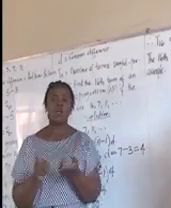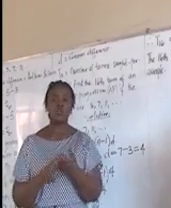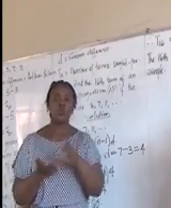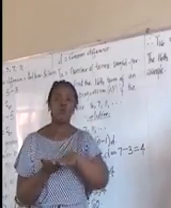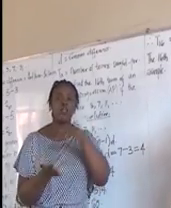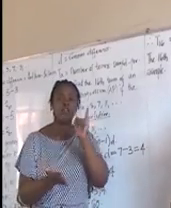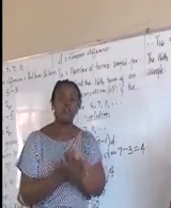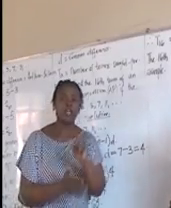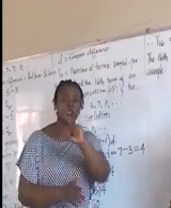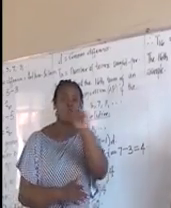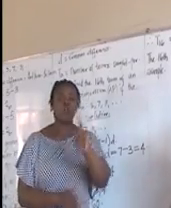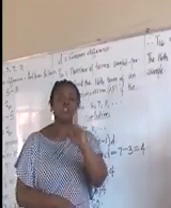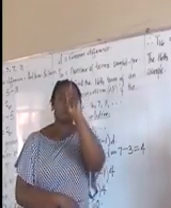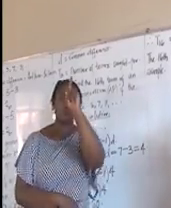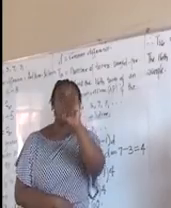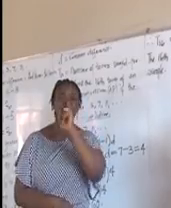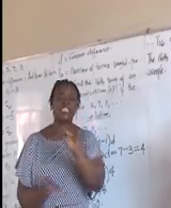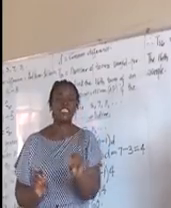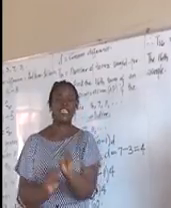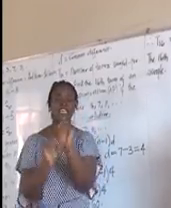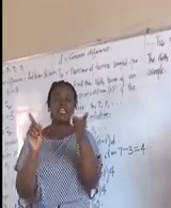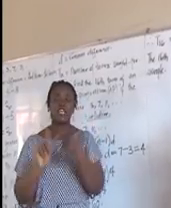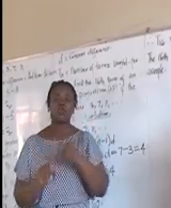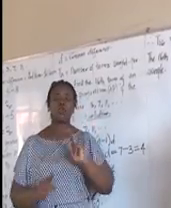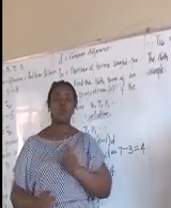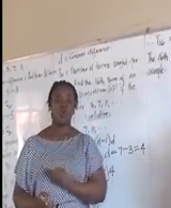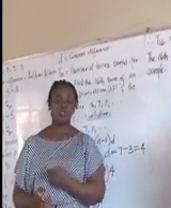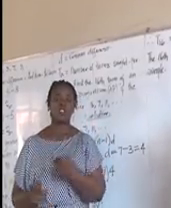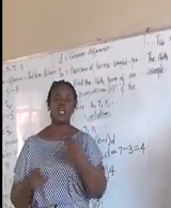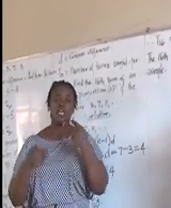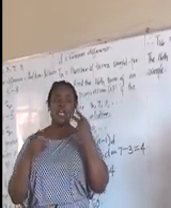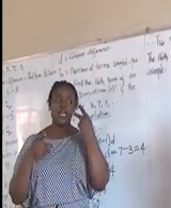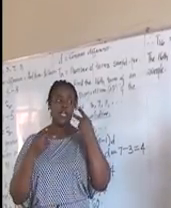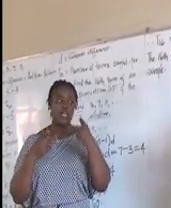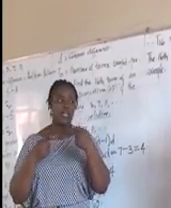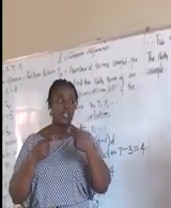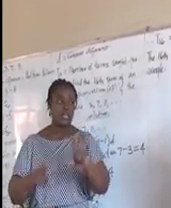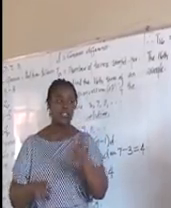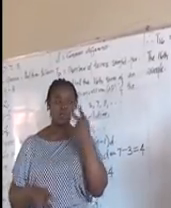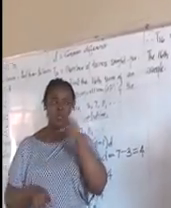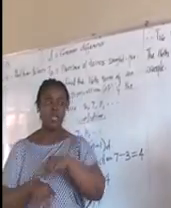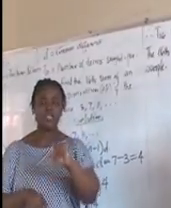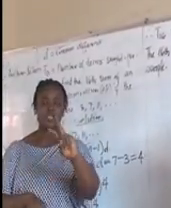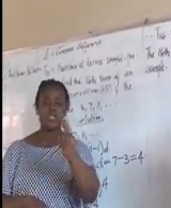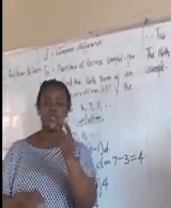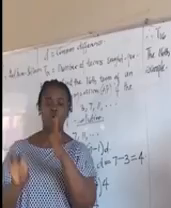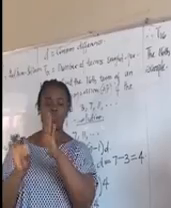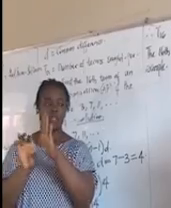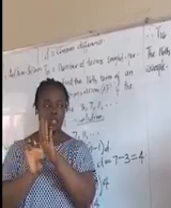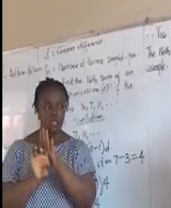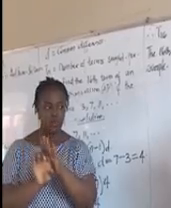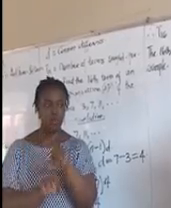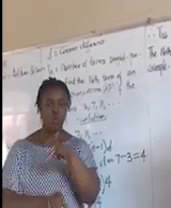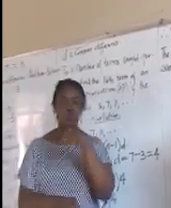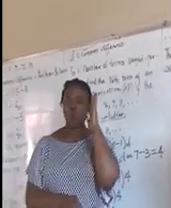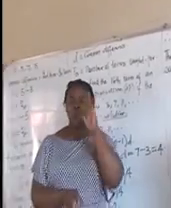1 is clear to us. But let's look at the second example. You